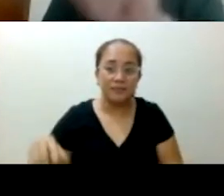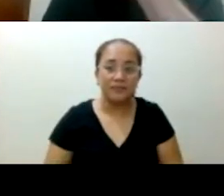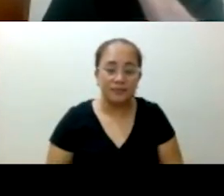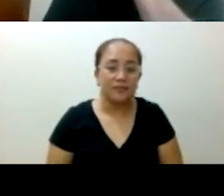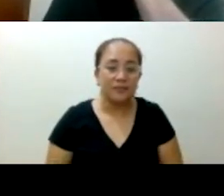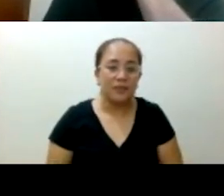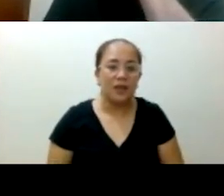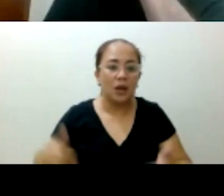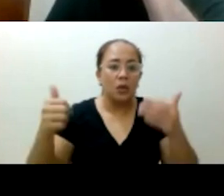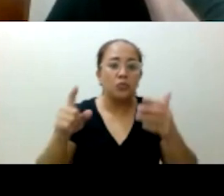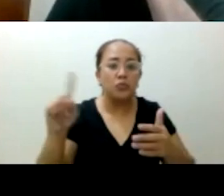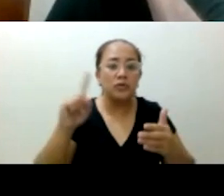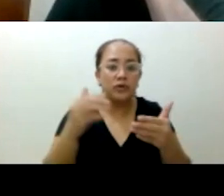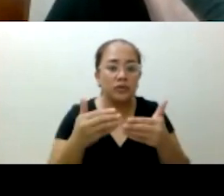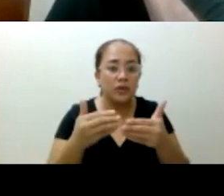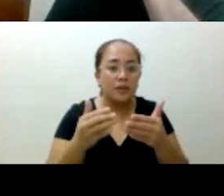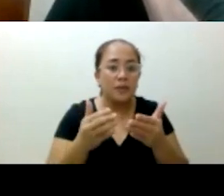or eraser go first?